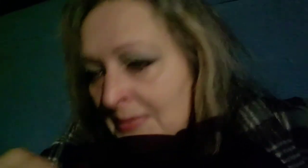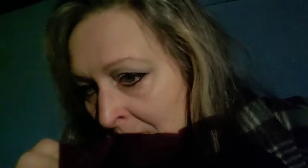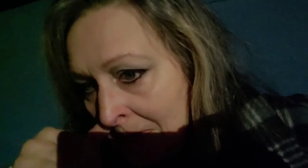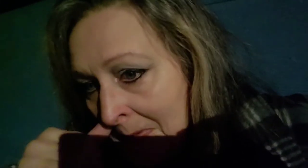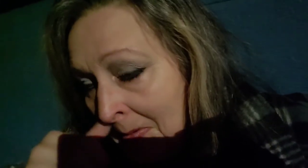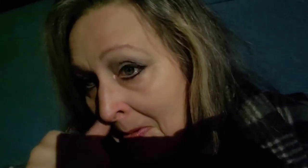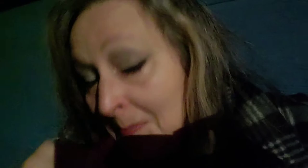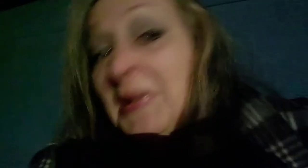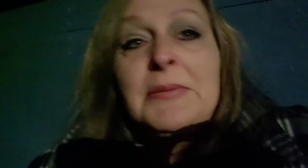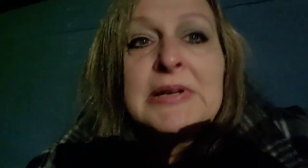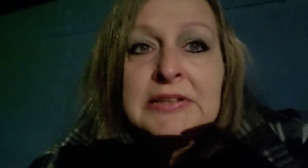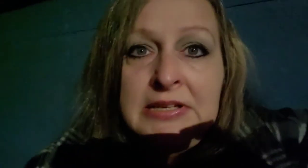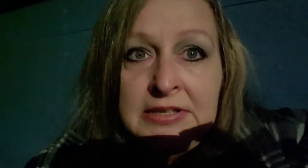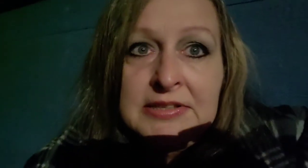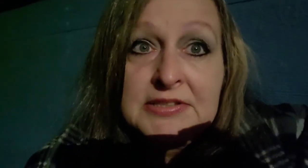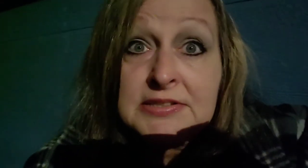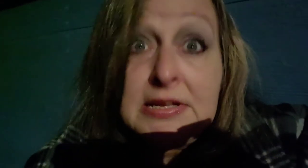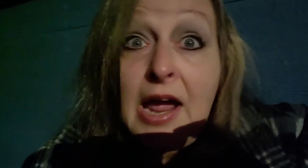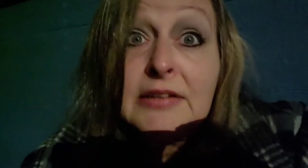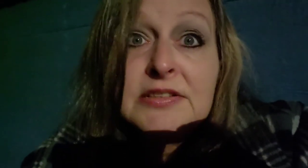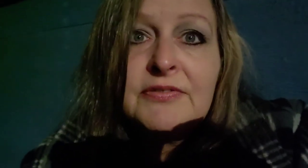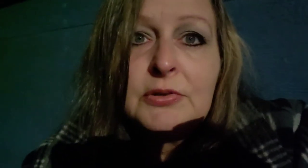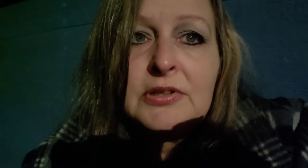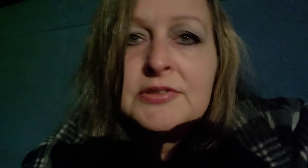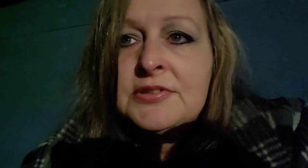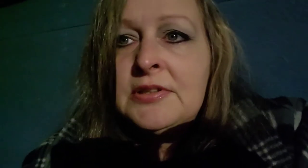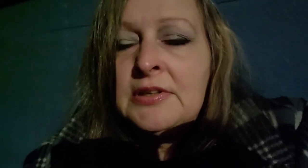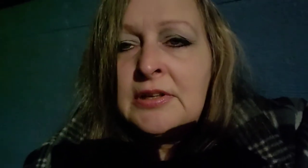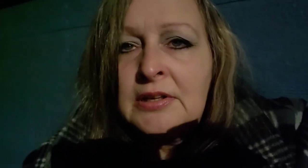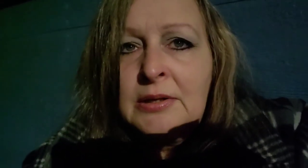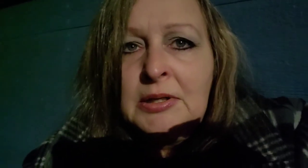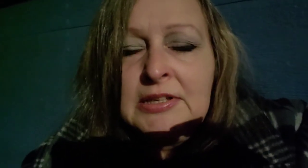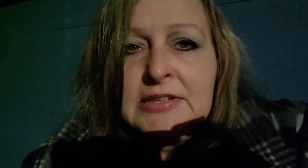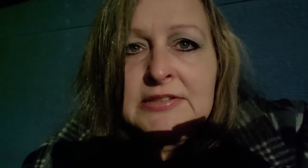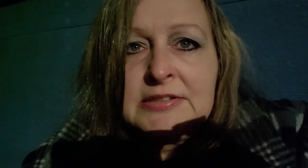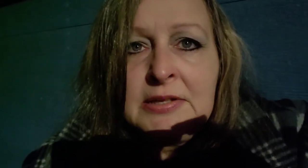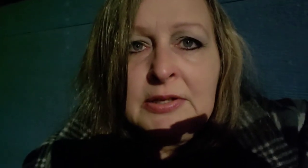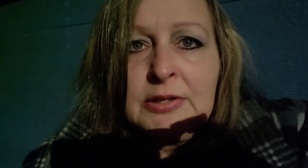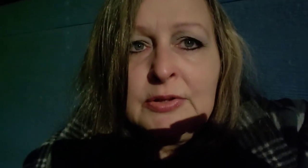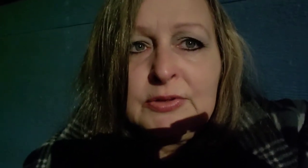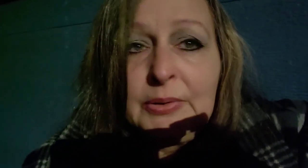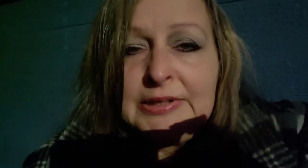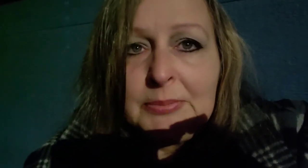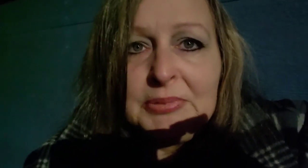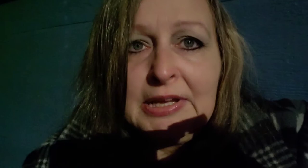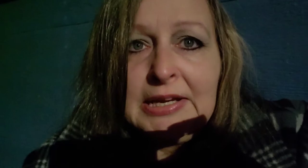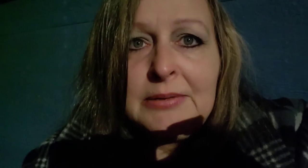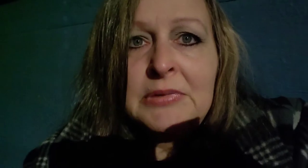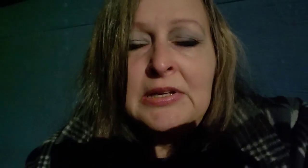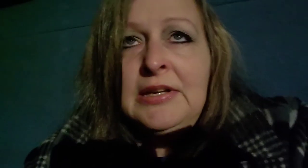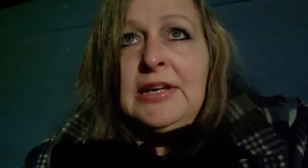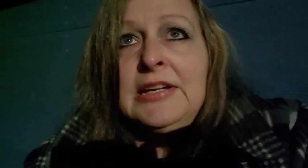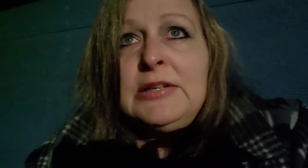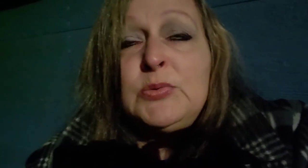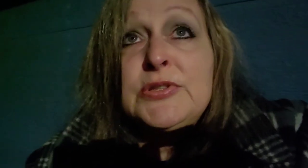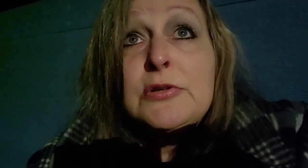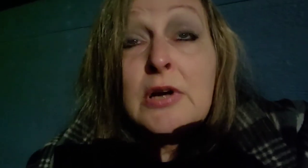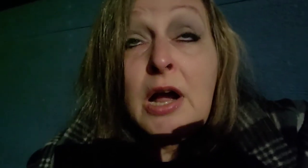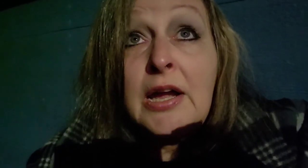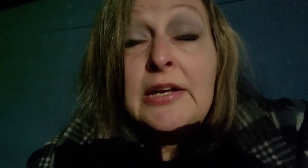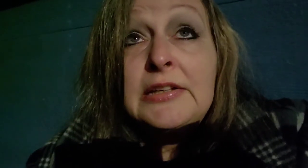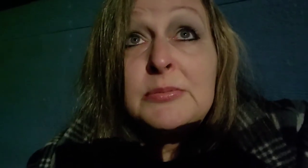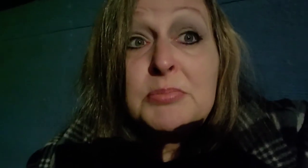feds, blaming this task force. He's throwing the blame. And he